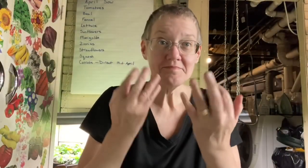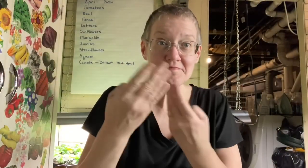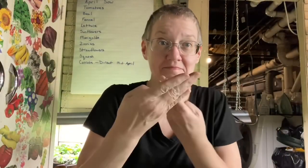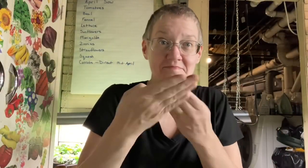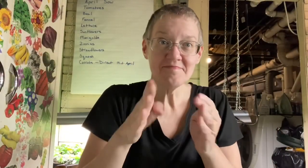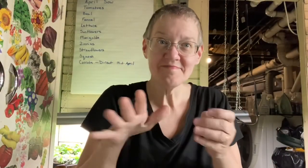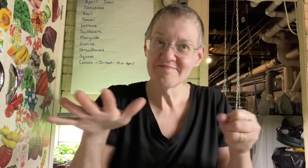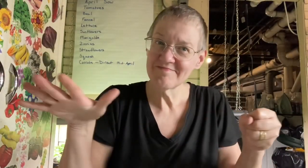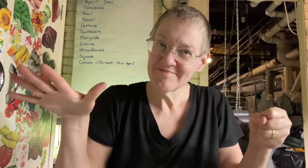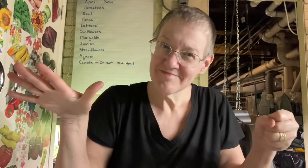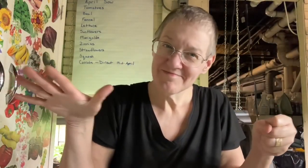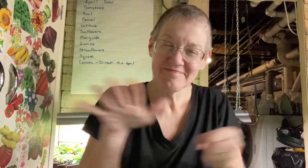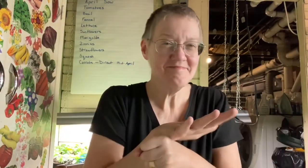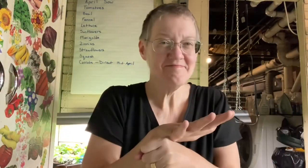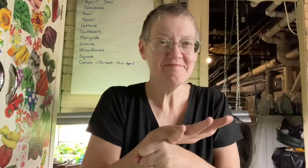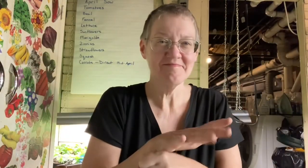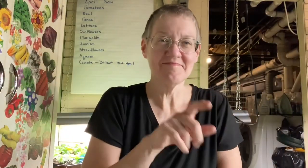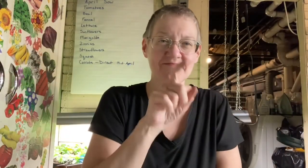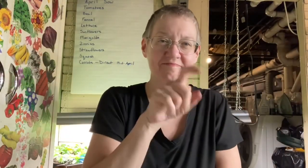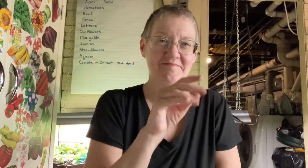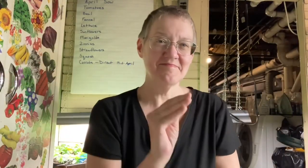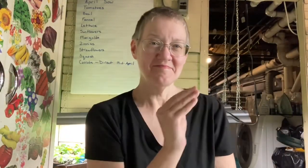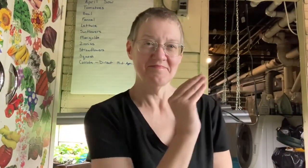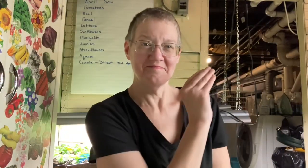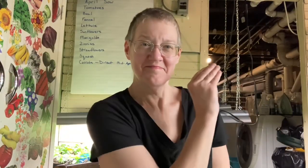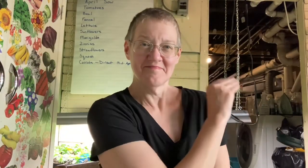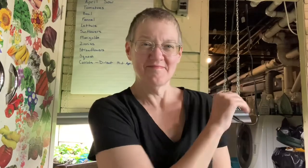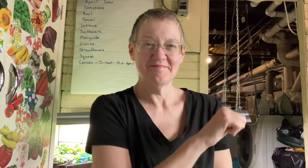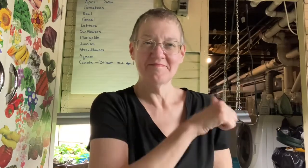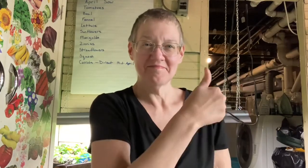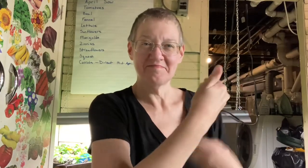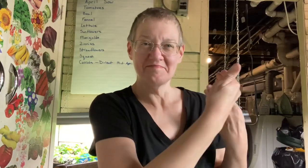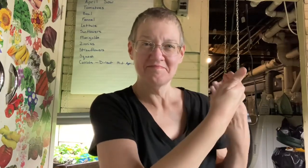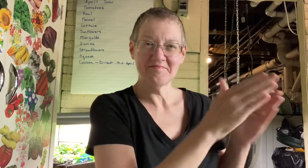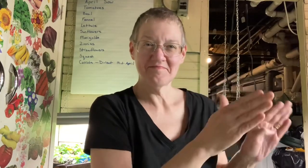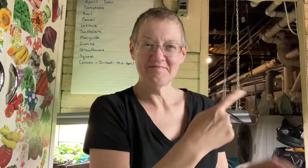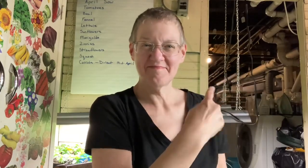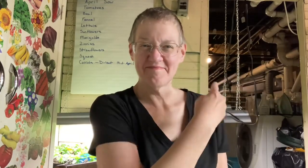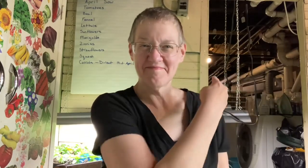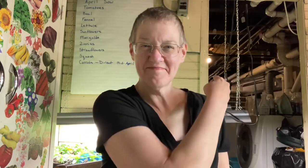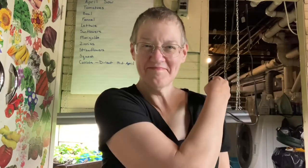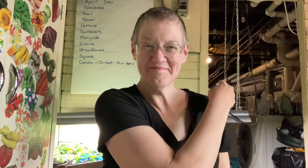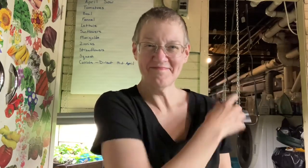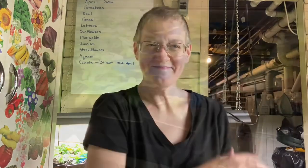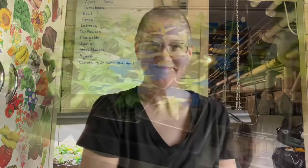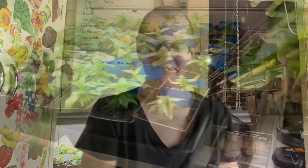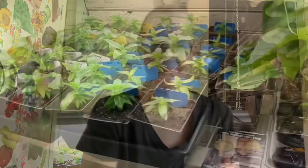Now this warm furnace room is full, so I'm going to have to put them in that other room in the basement.